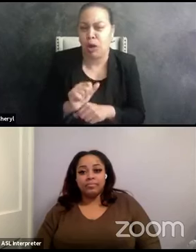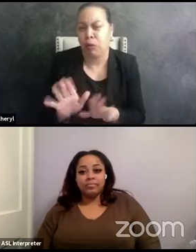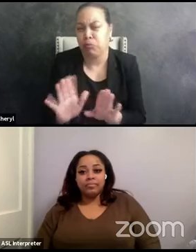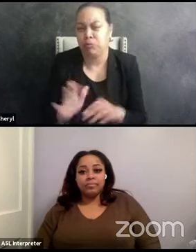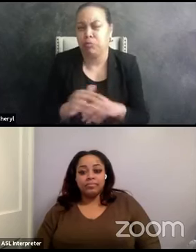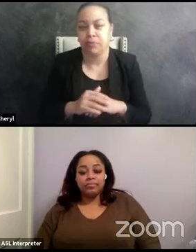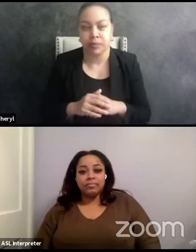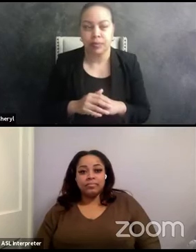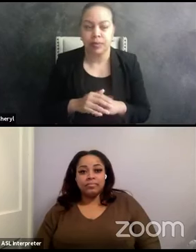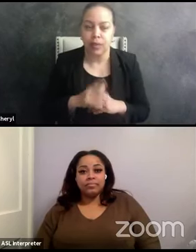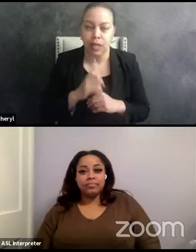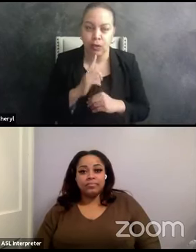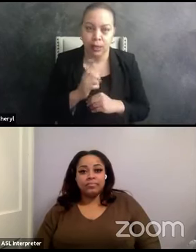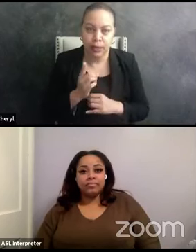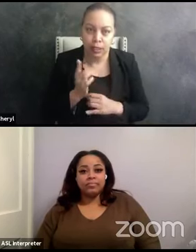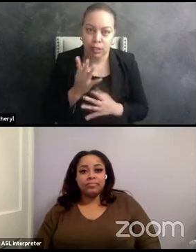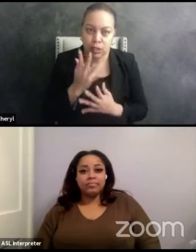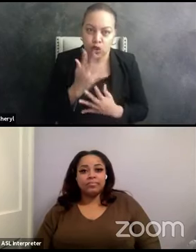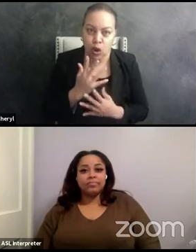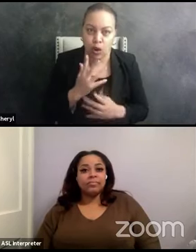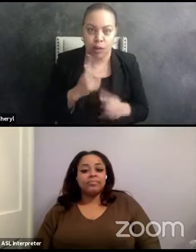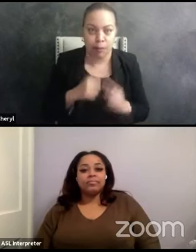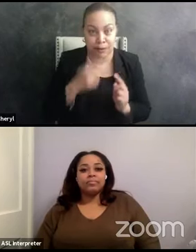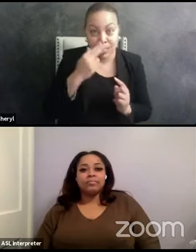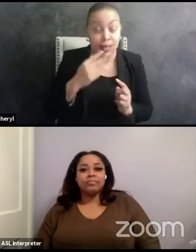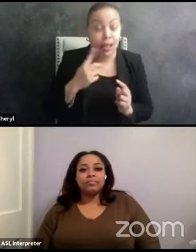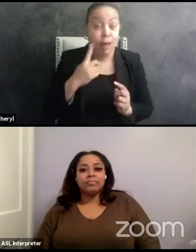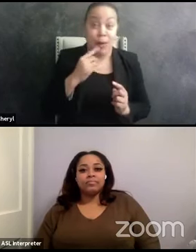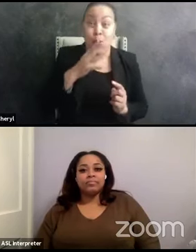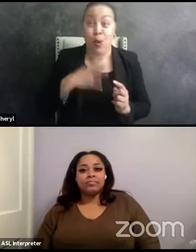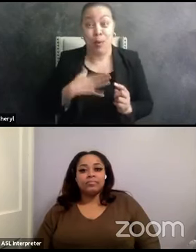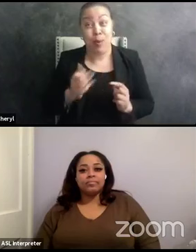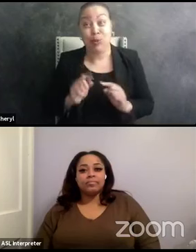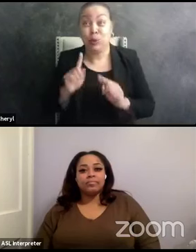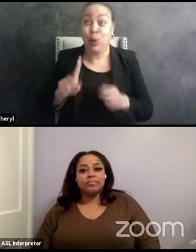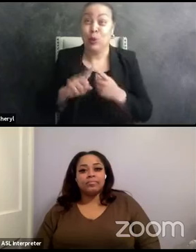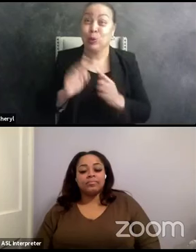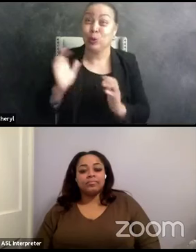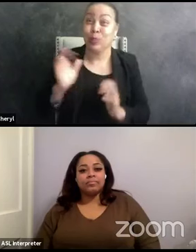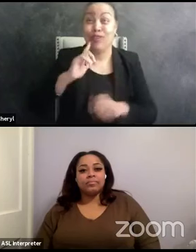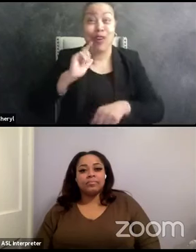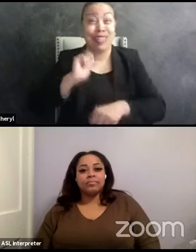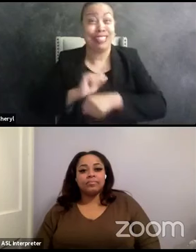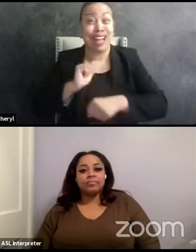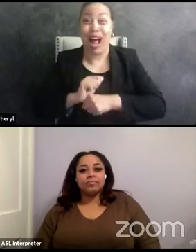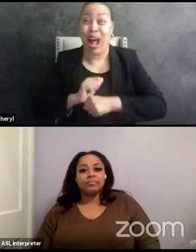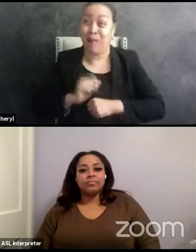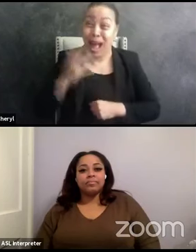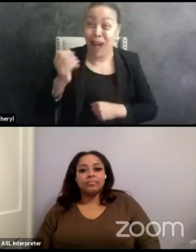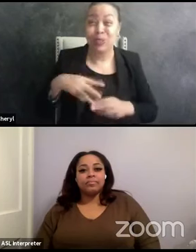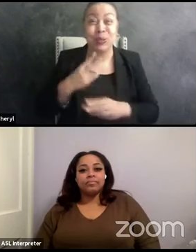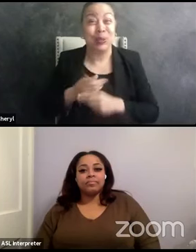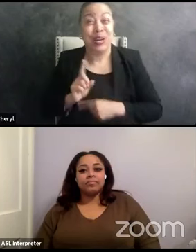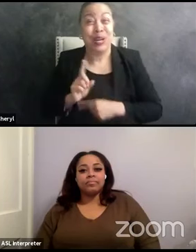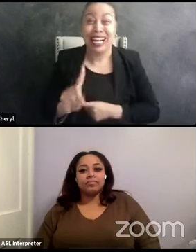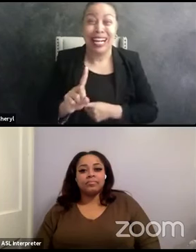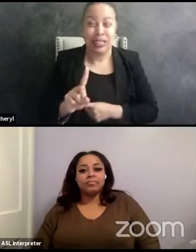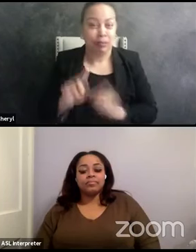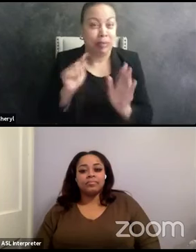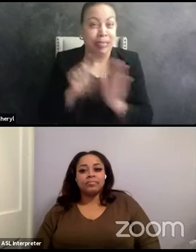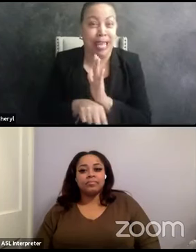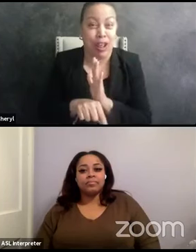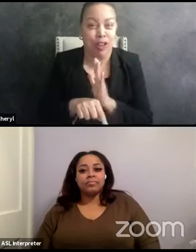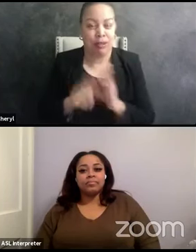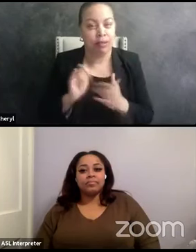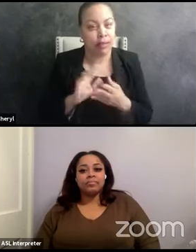It's darkly funny. These stories of women going to find a job and ending up murdered because she dared go out in the world. And I'm reading these stories, and I'm like, this